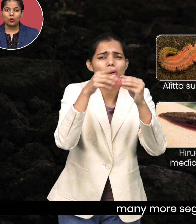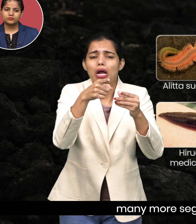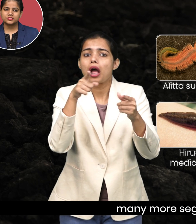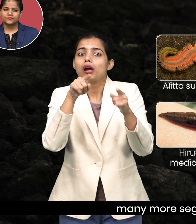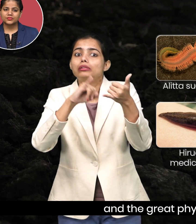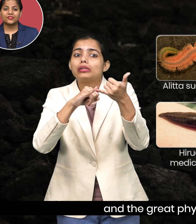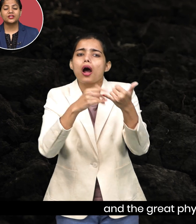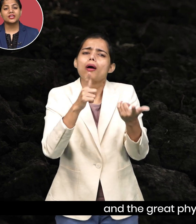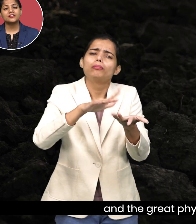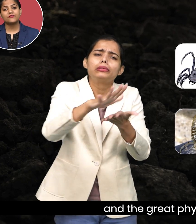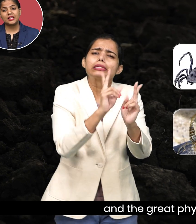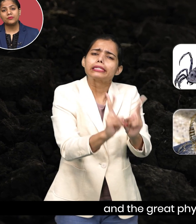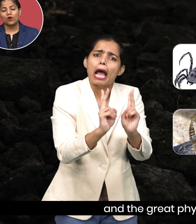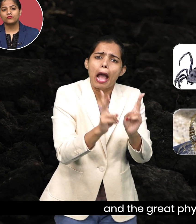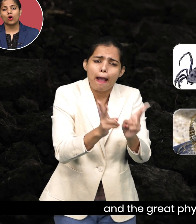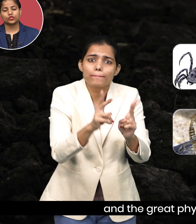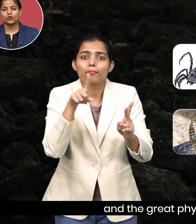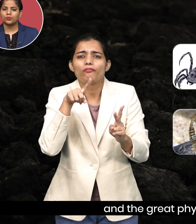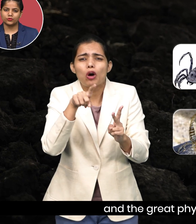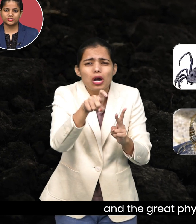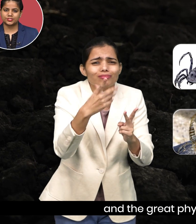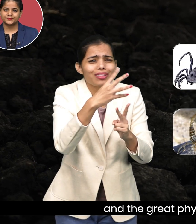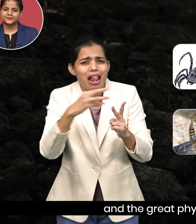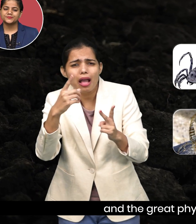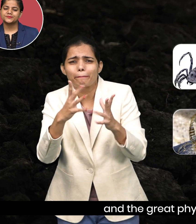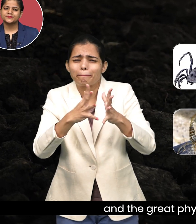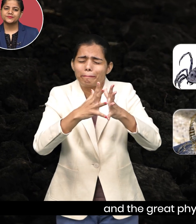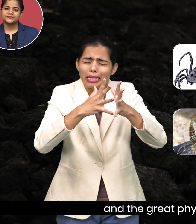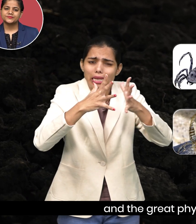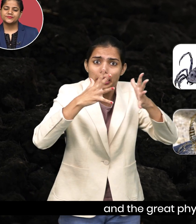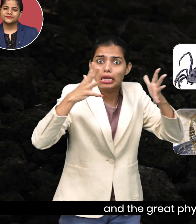segmented worms, and the great phylum of arthropods.